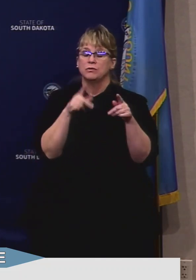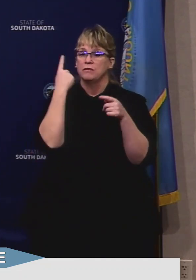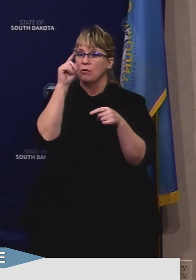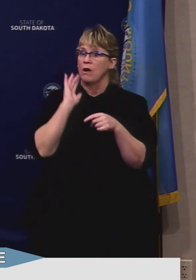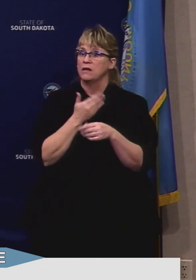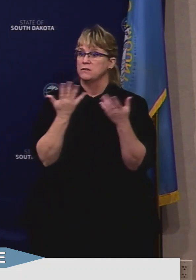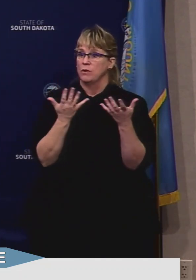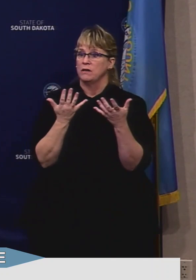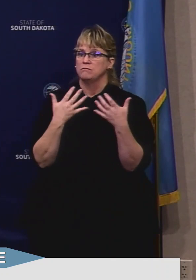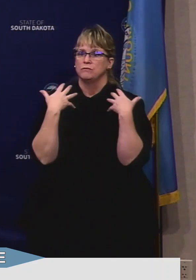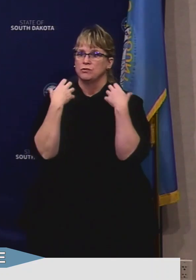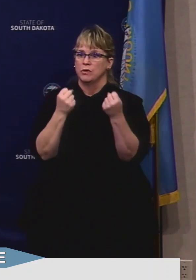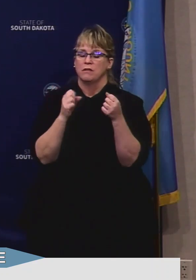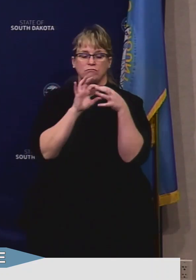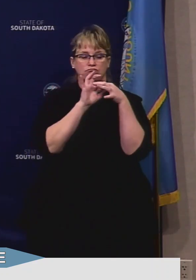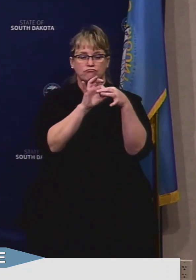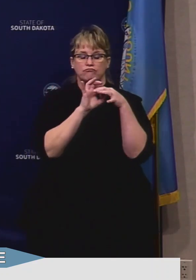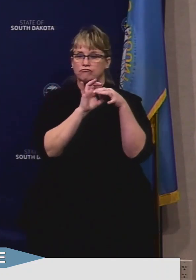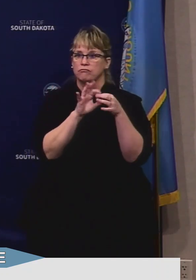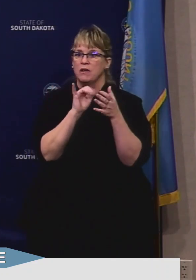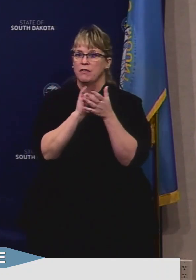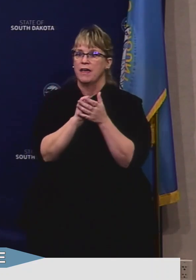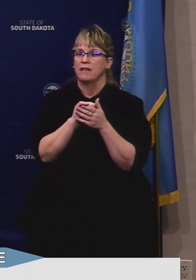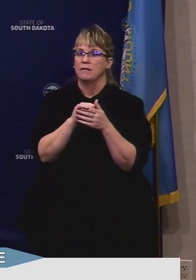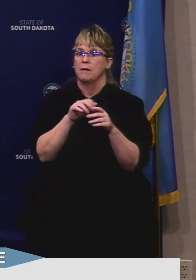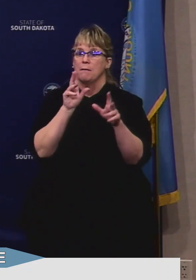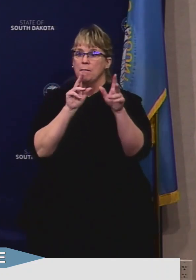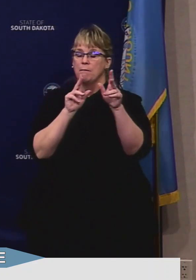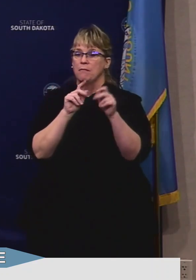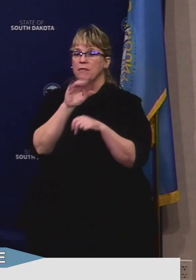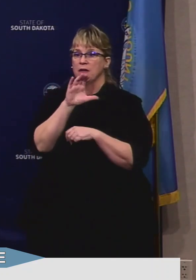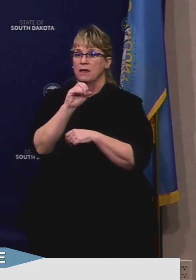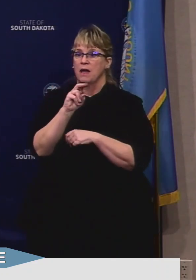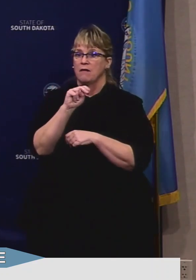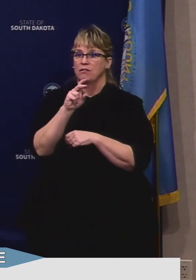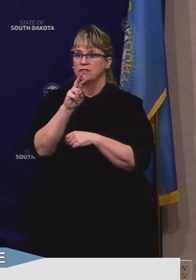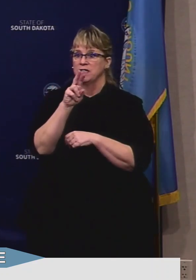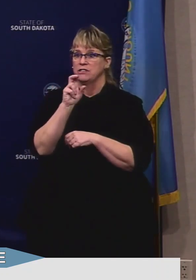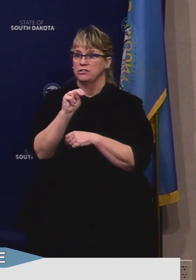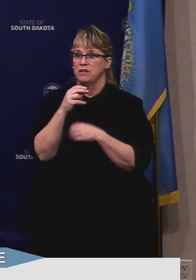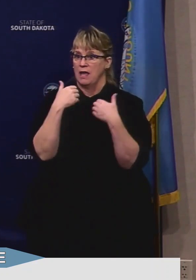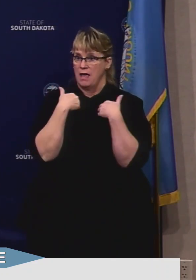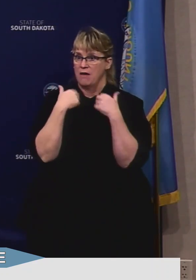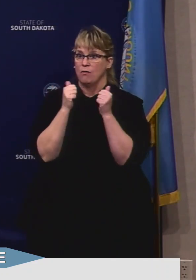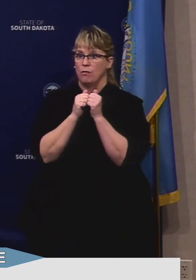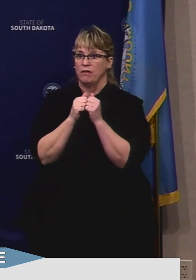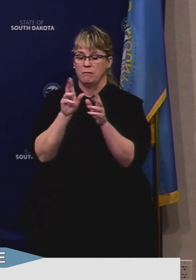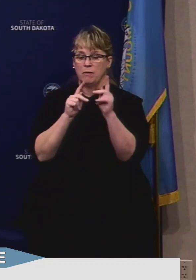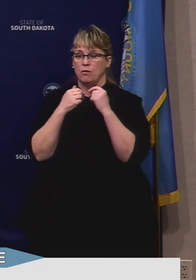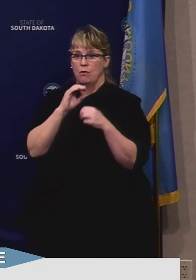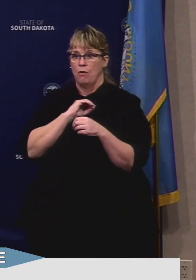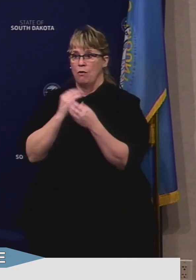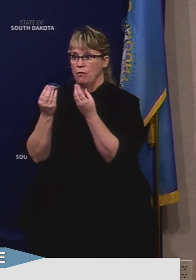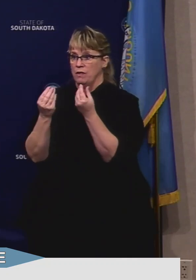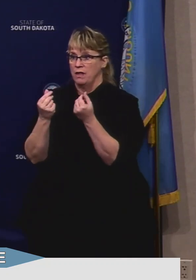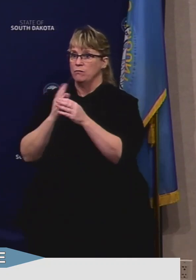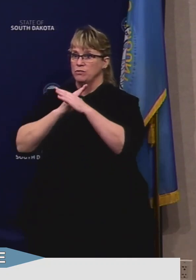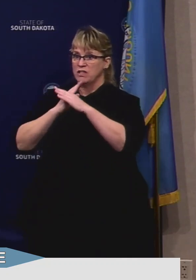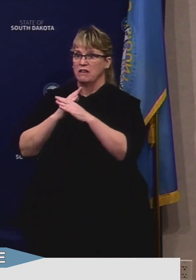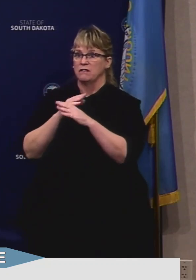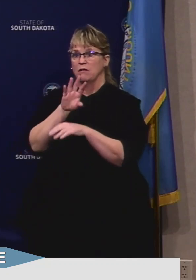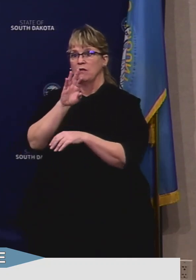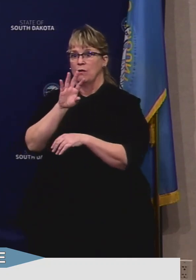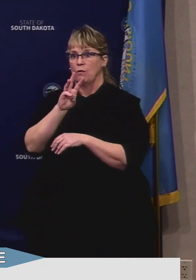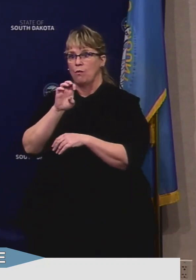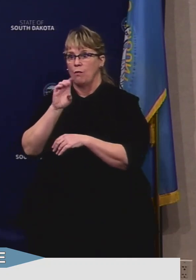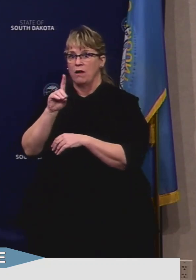to continue to strengthen the relationships that our conservation officers have with landowners and to make sure that we continue to protect our wildlife